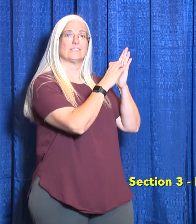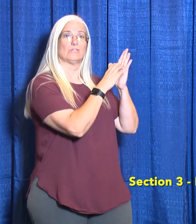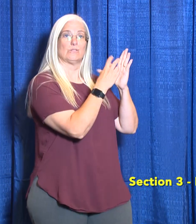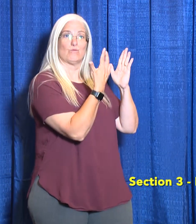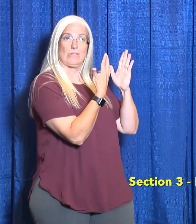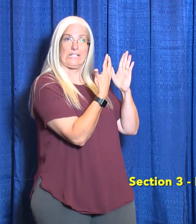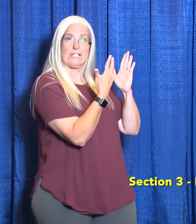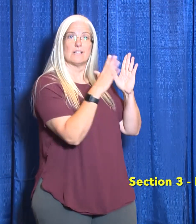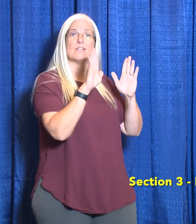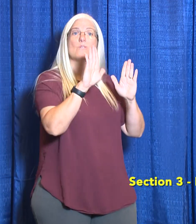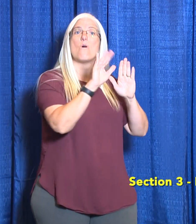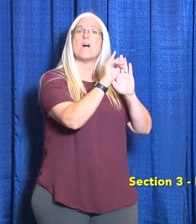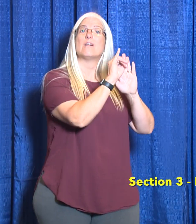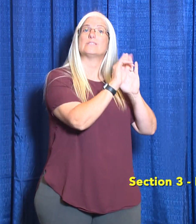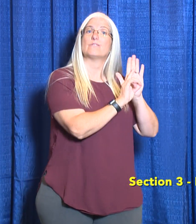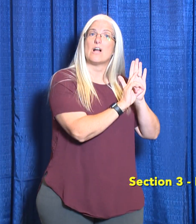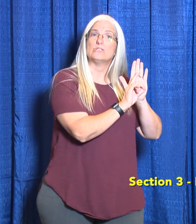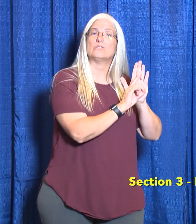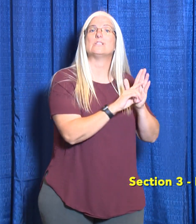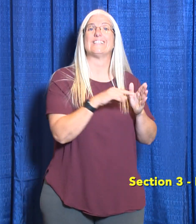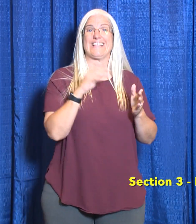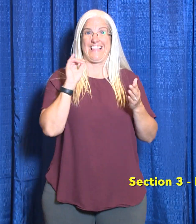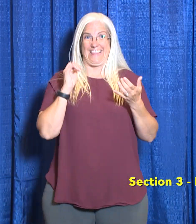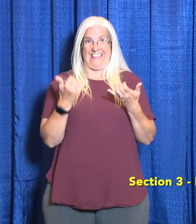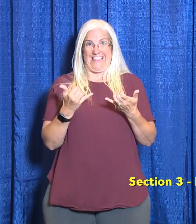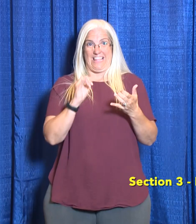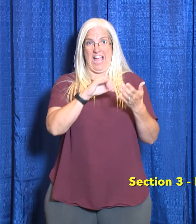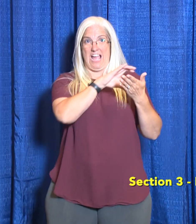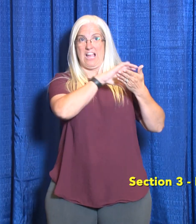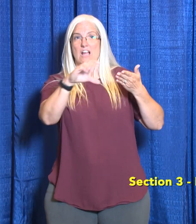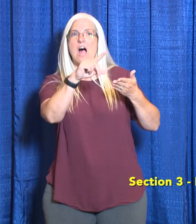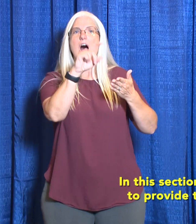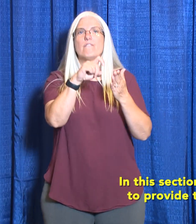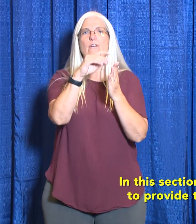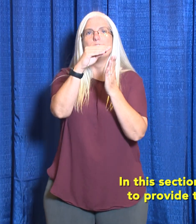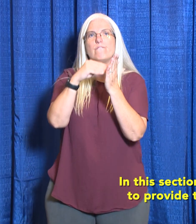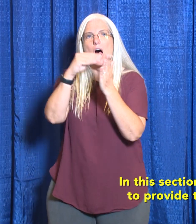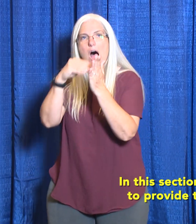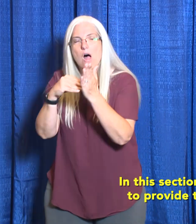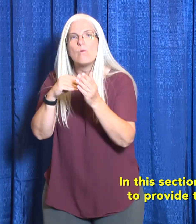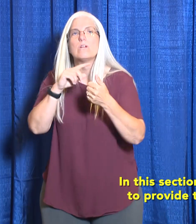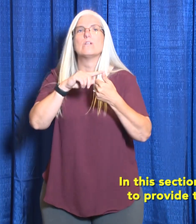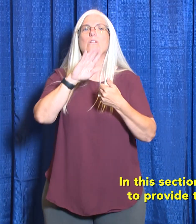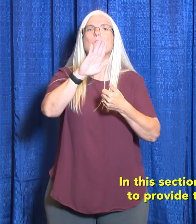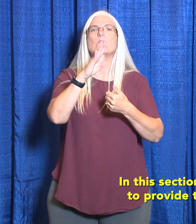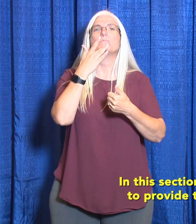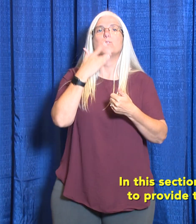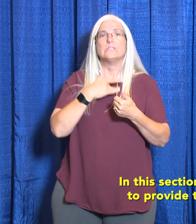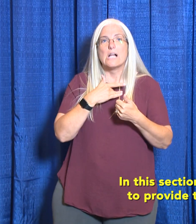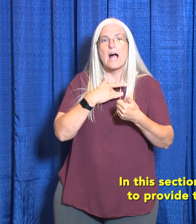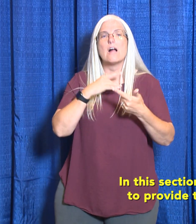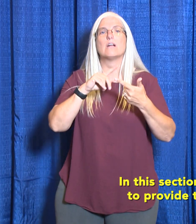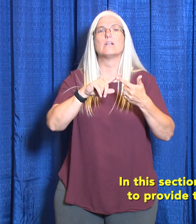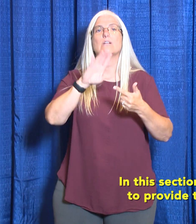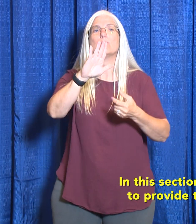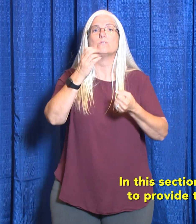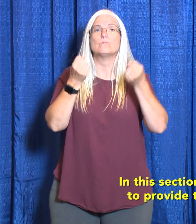Section 3. Identification. In this section, you will need to provide the following: your date of birth, your